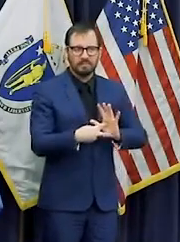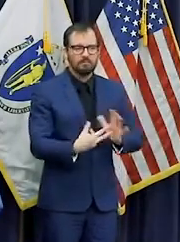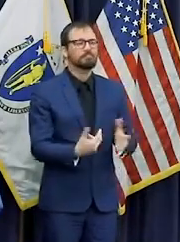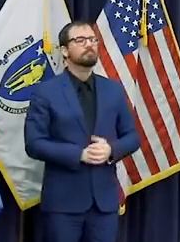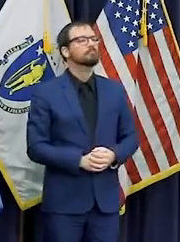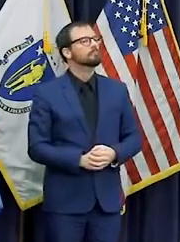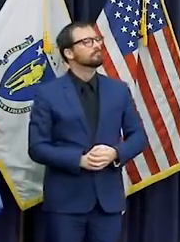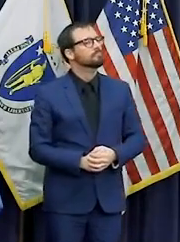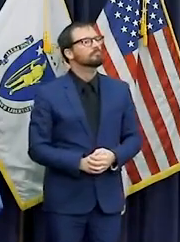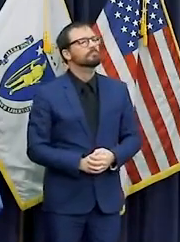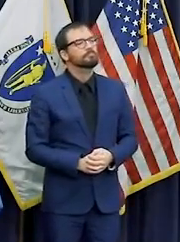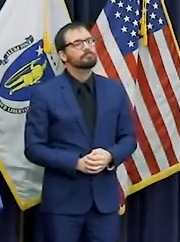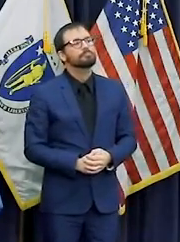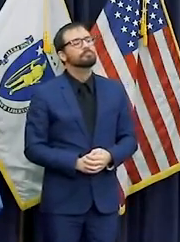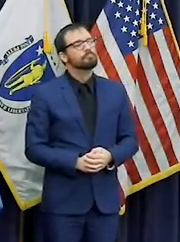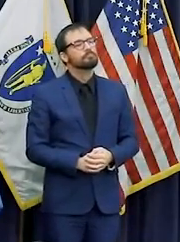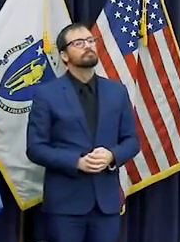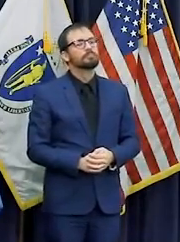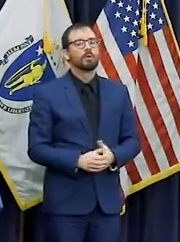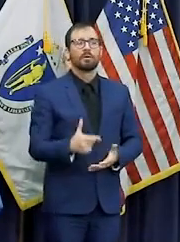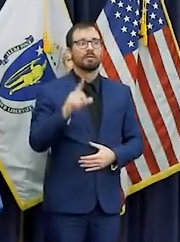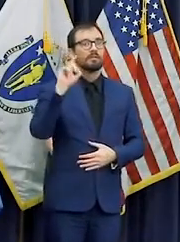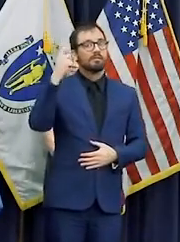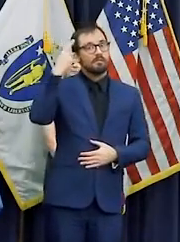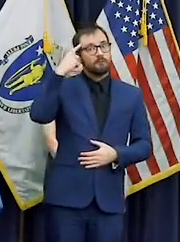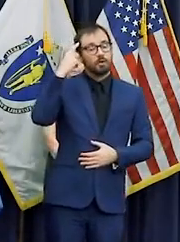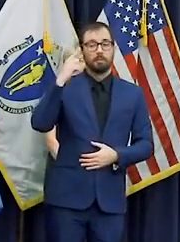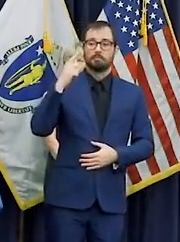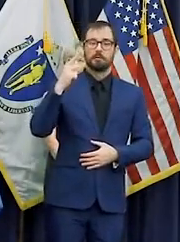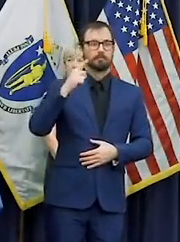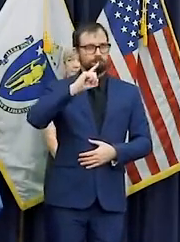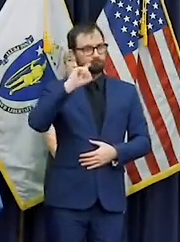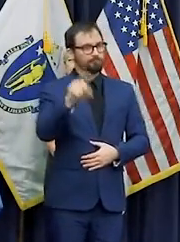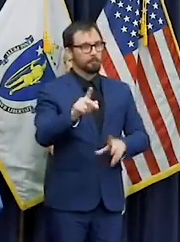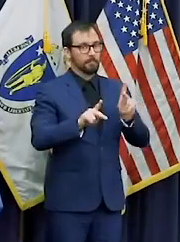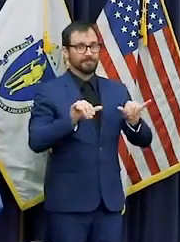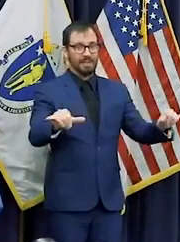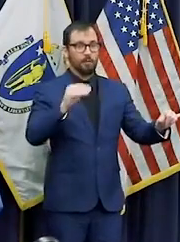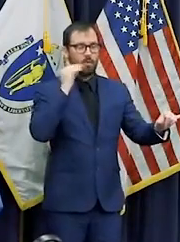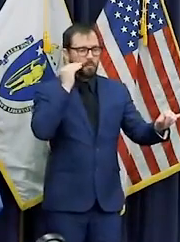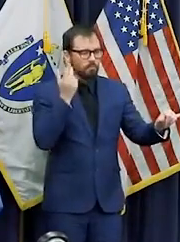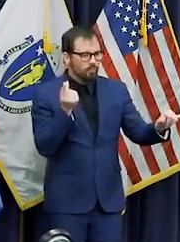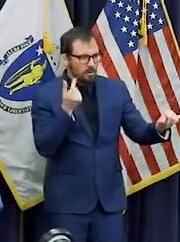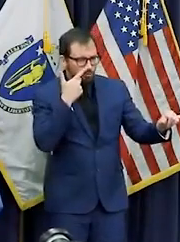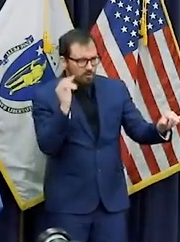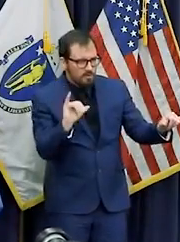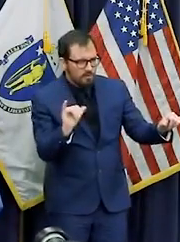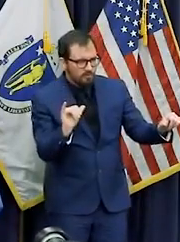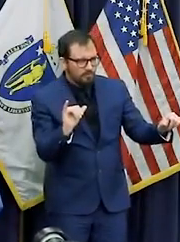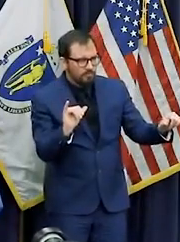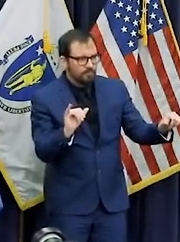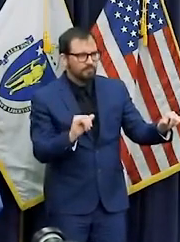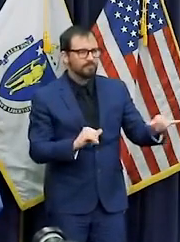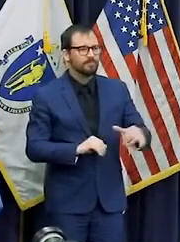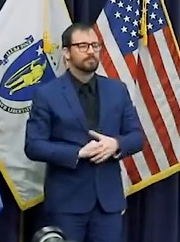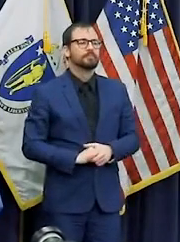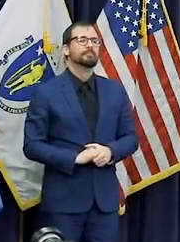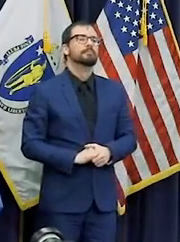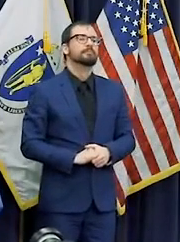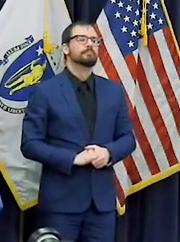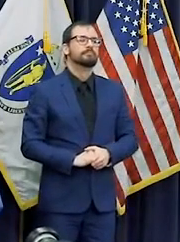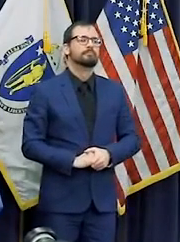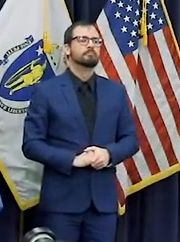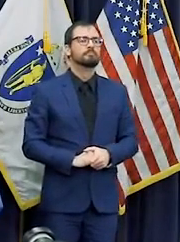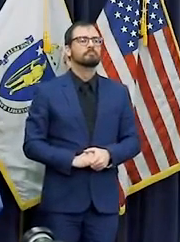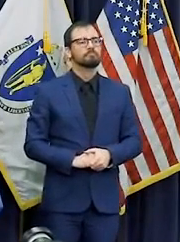their homes. I do not believe I can or should order U.S. citizens to be confined to their